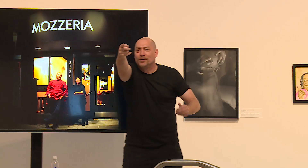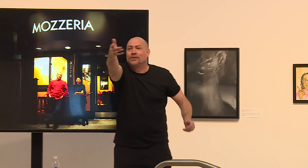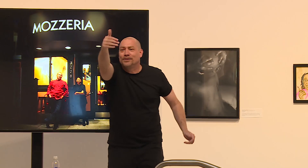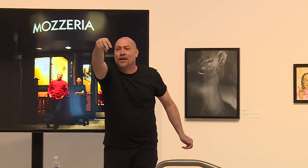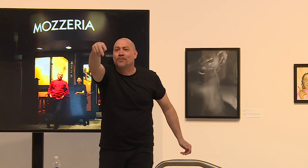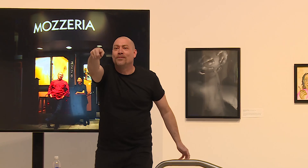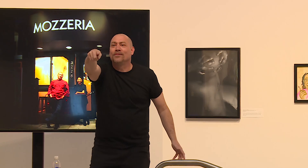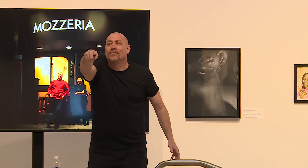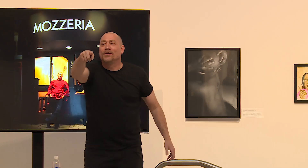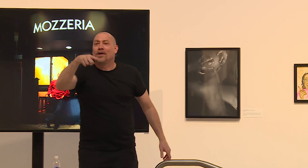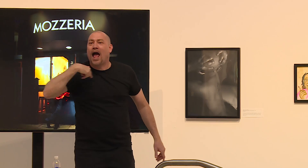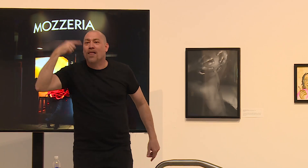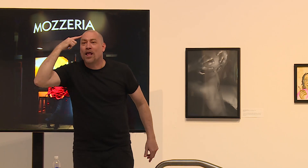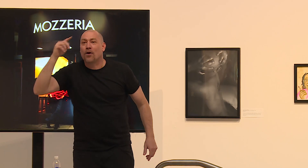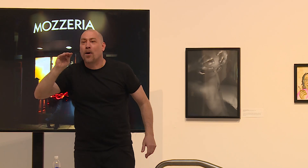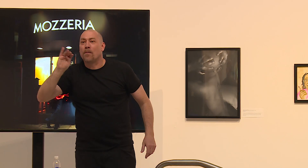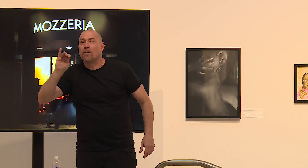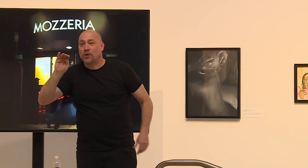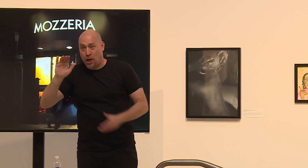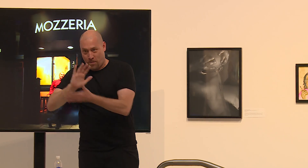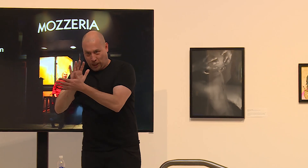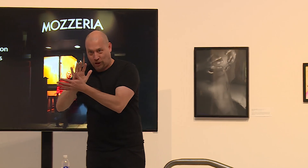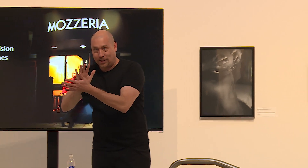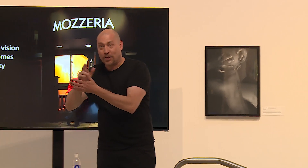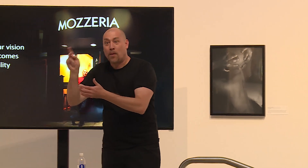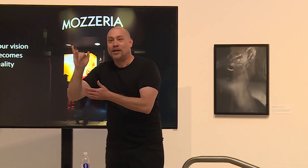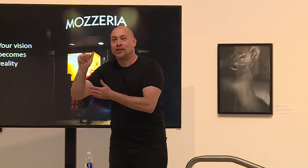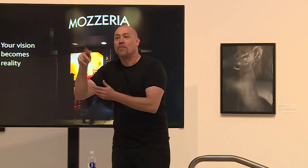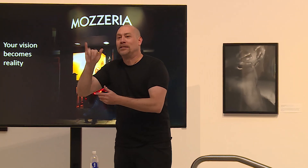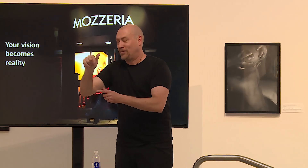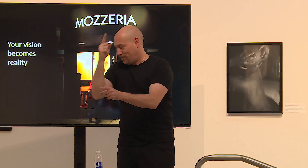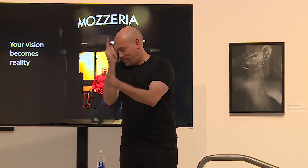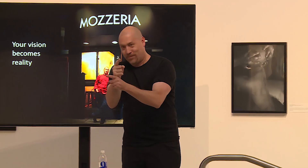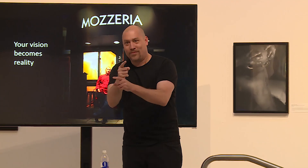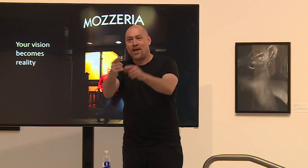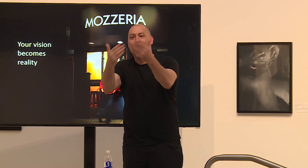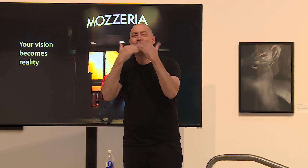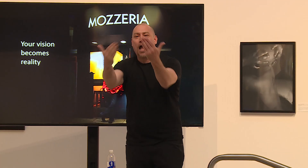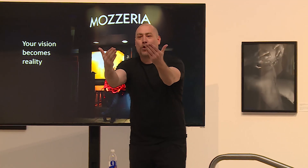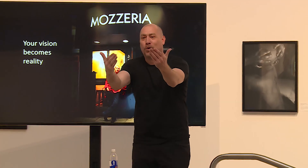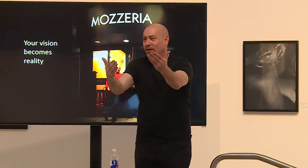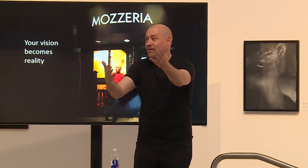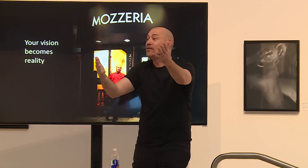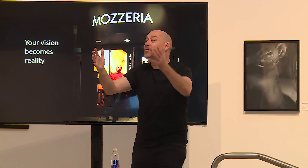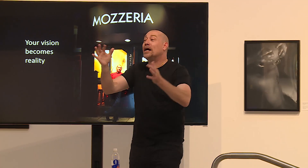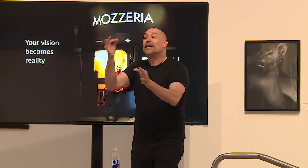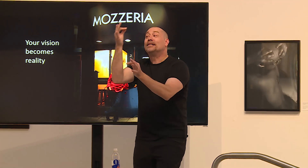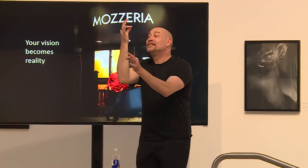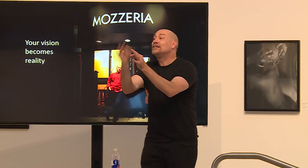Stand up. So M-O-Z-Z for mozzarella and then Ria for pizzeria.